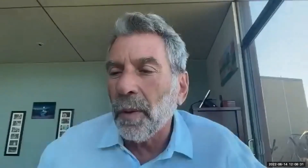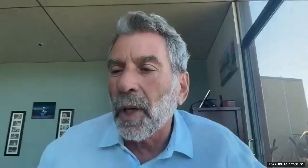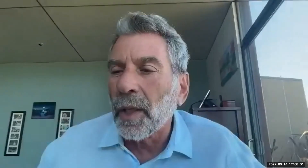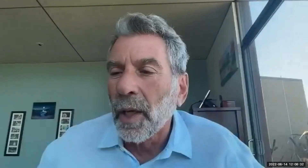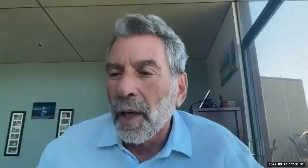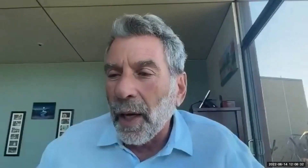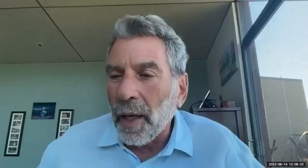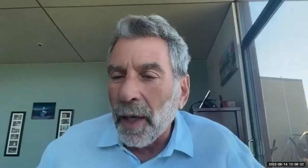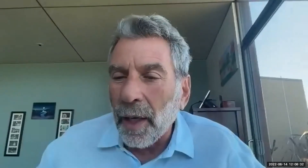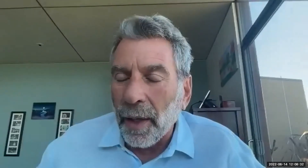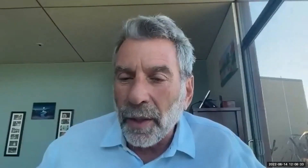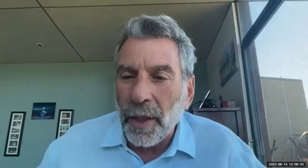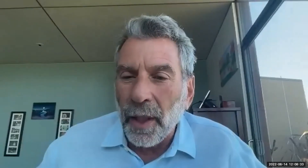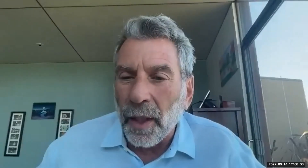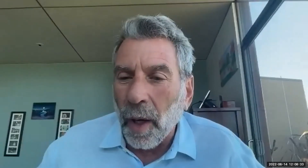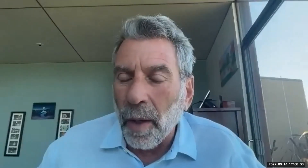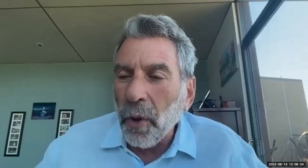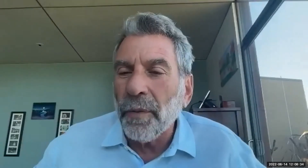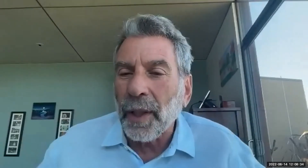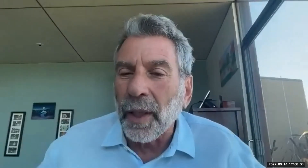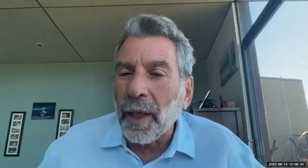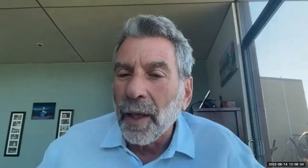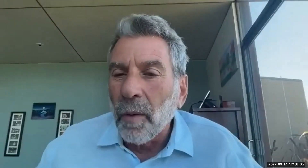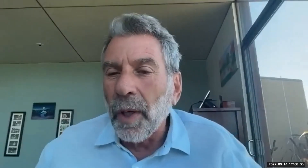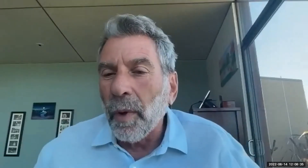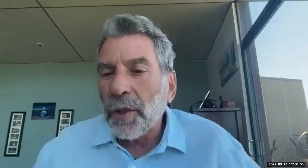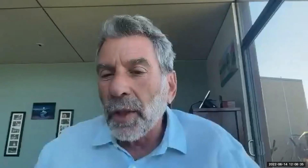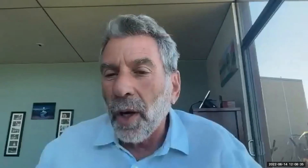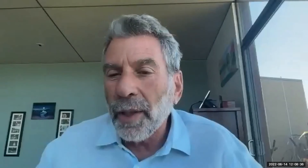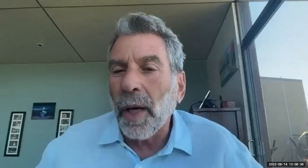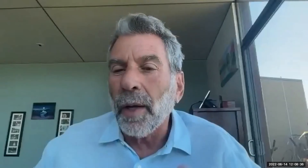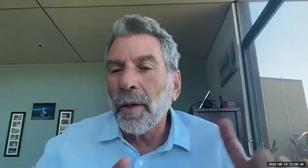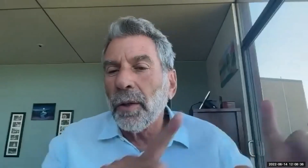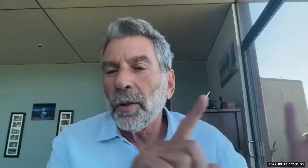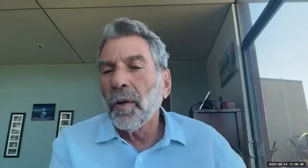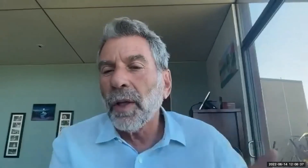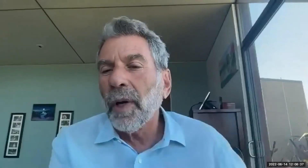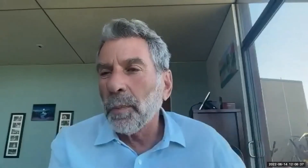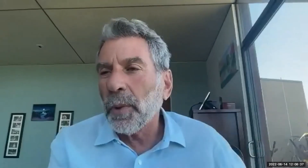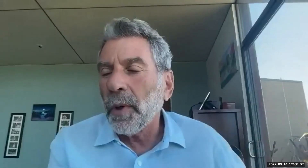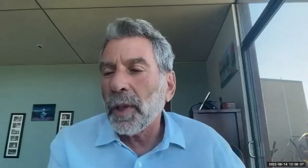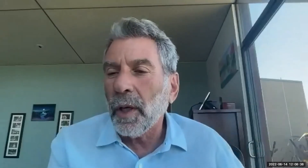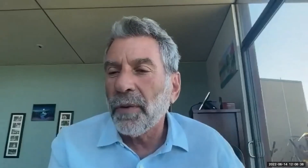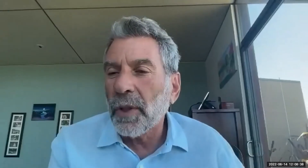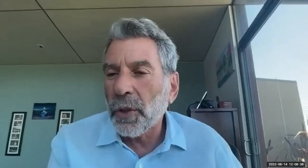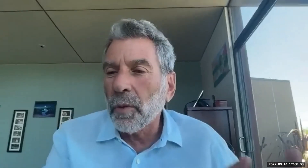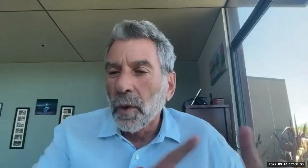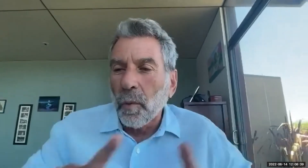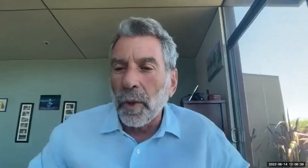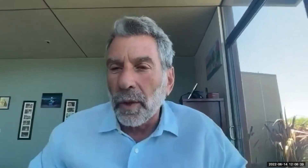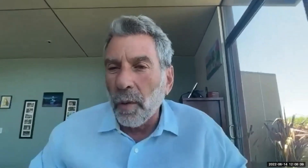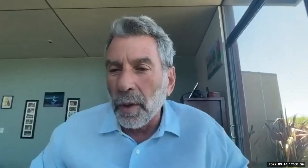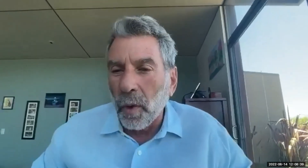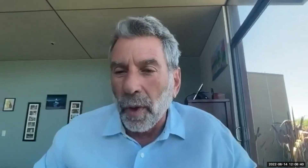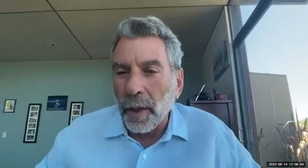MTSS pyramid. And I think she did it perfectly when she talked about how you don't give up your primary care physician